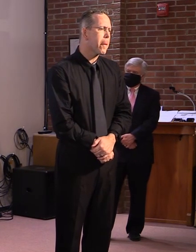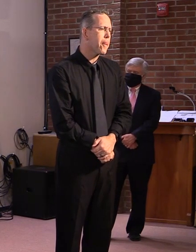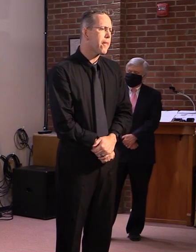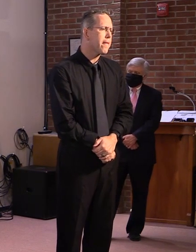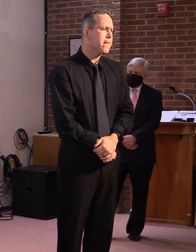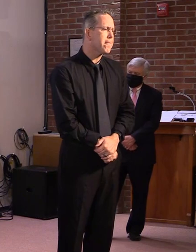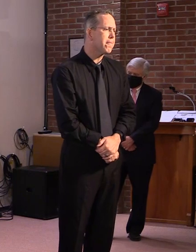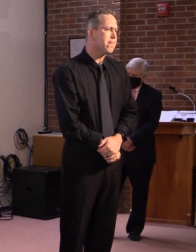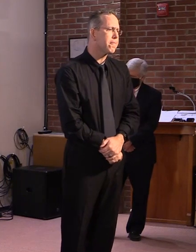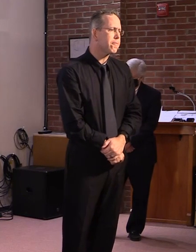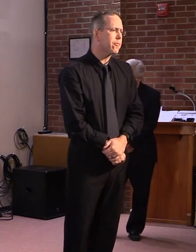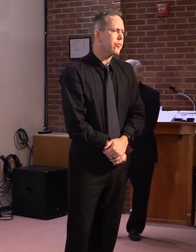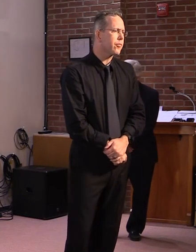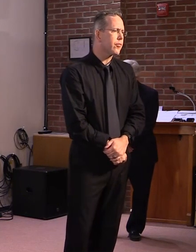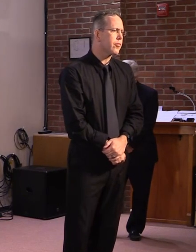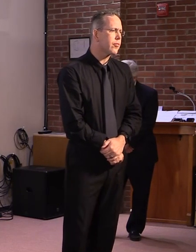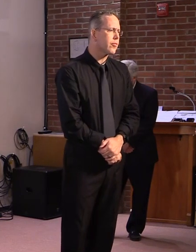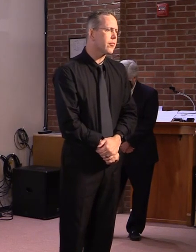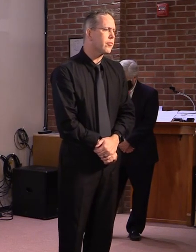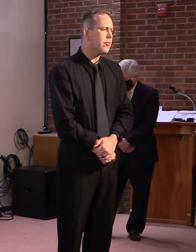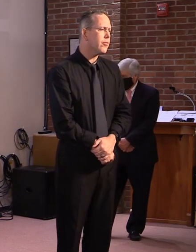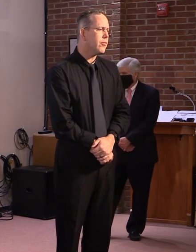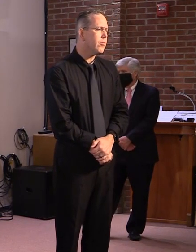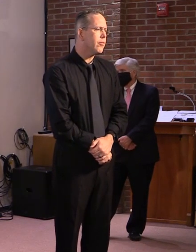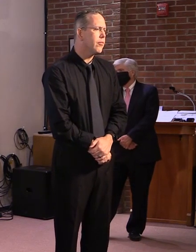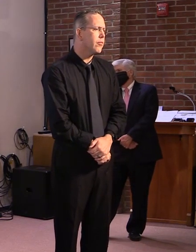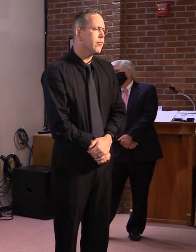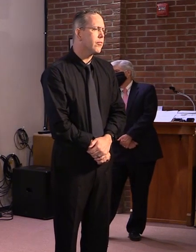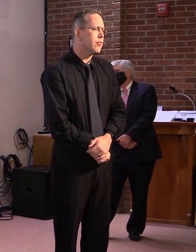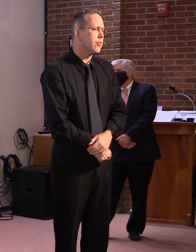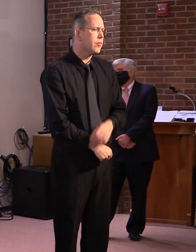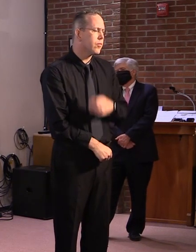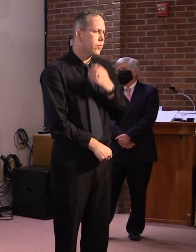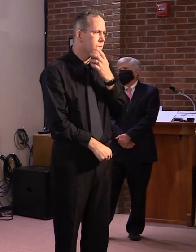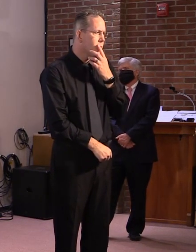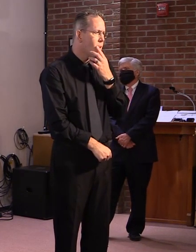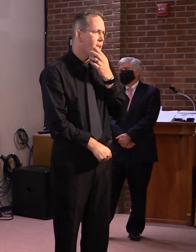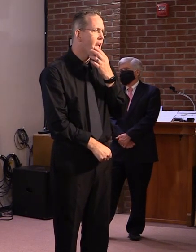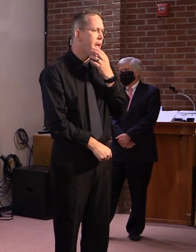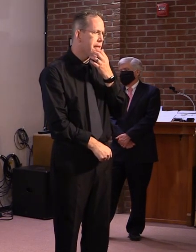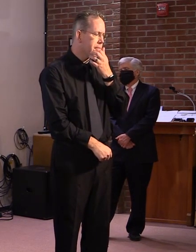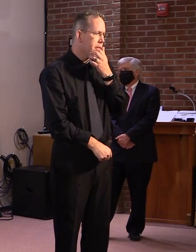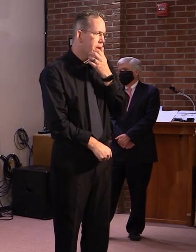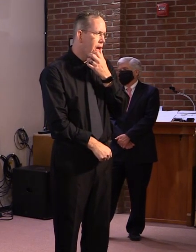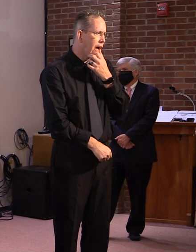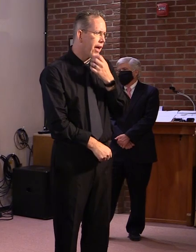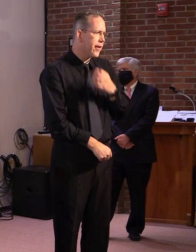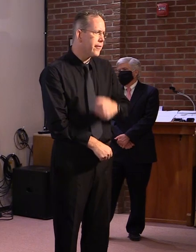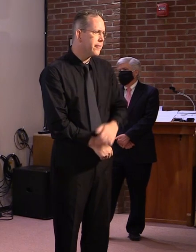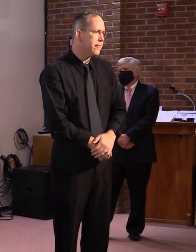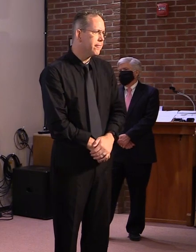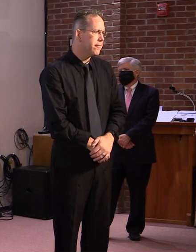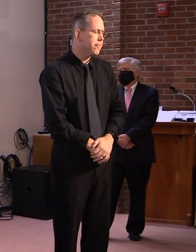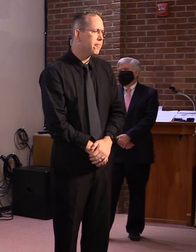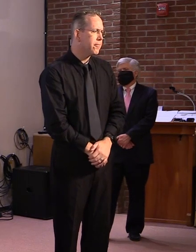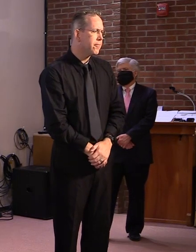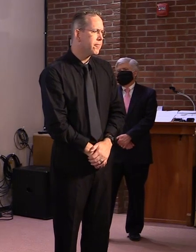they'd be used voluntarily. Has Vermont considered the use of such apps